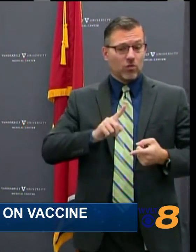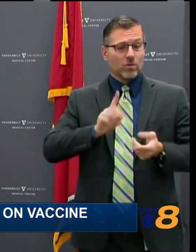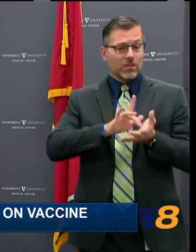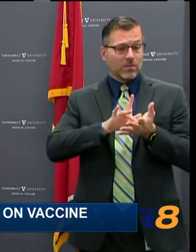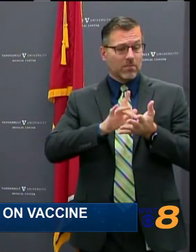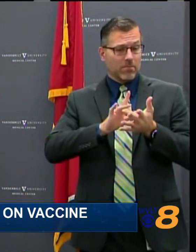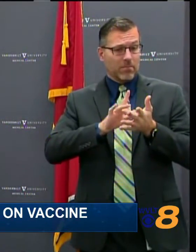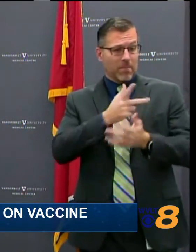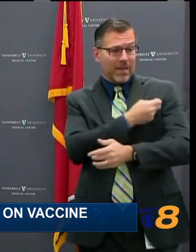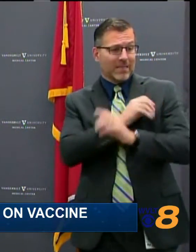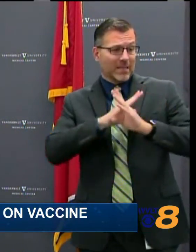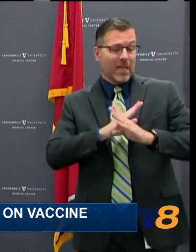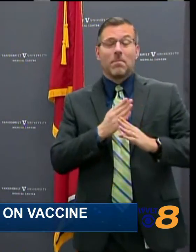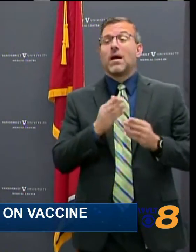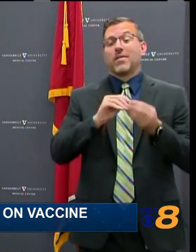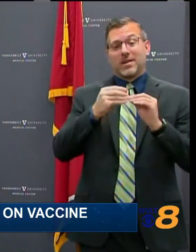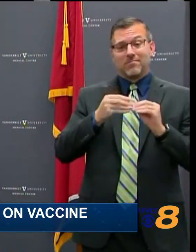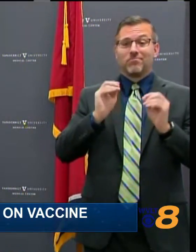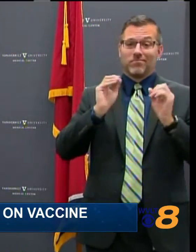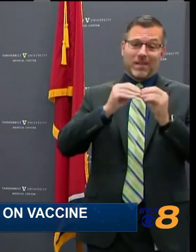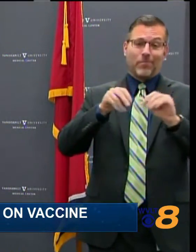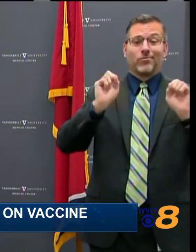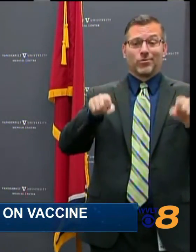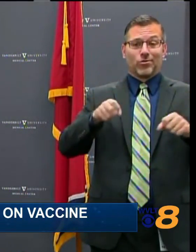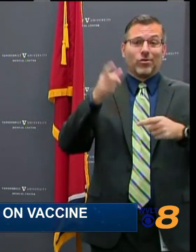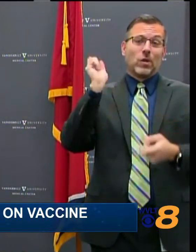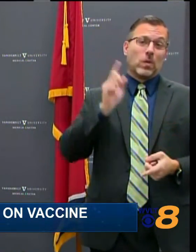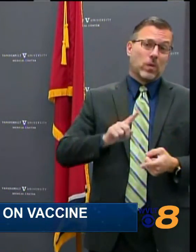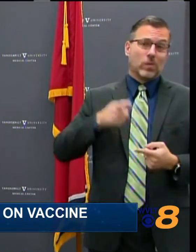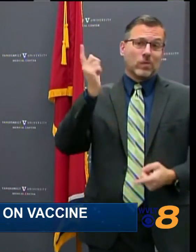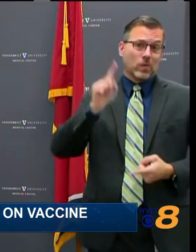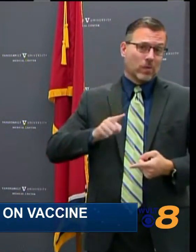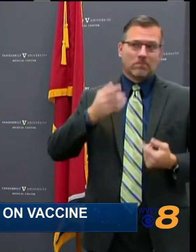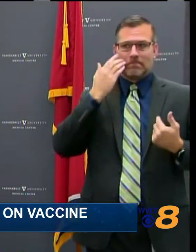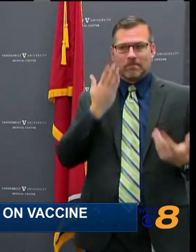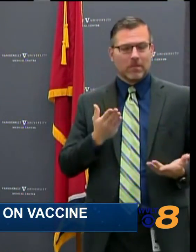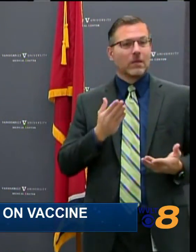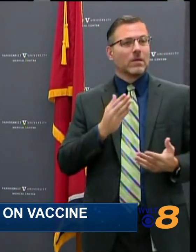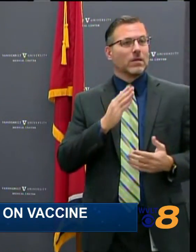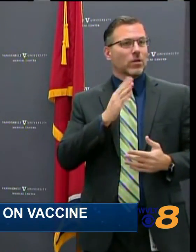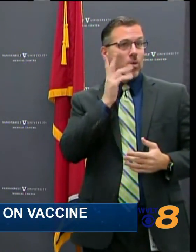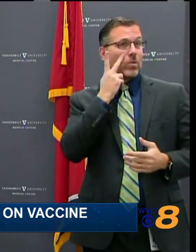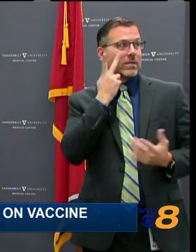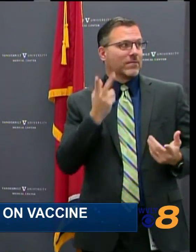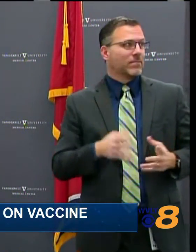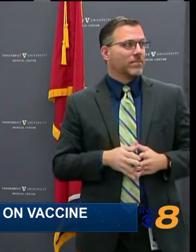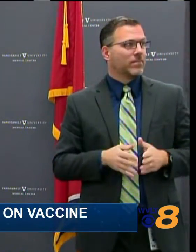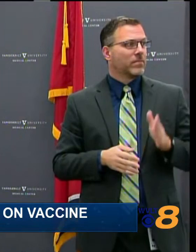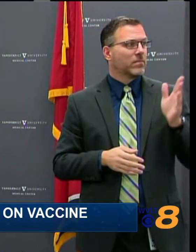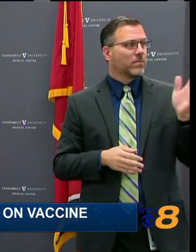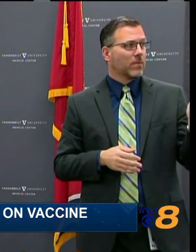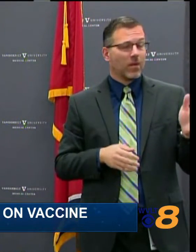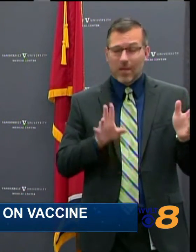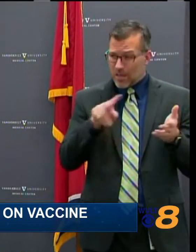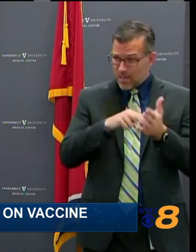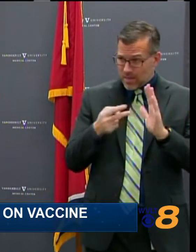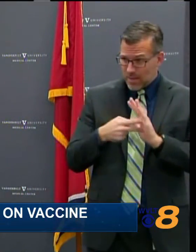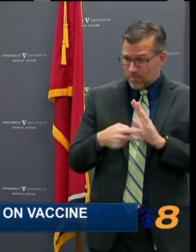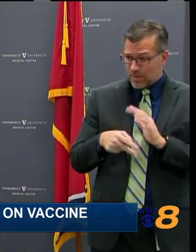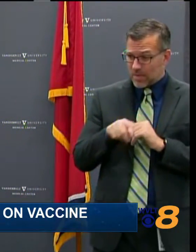that, all numbers are subject to change, and we get it sort of in real-time updates, so to be continued. And so does this mean that